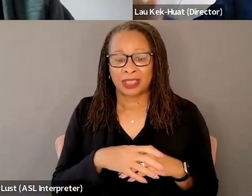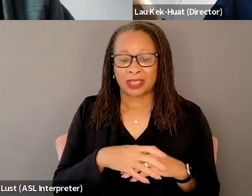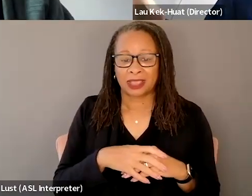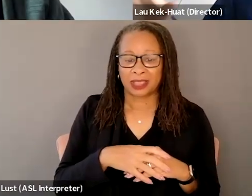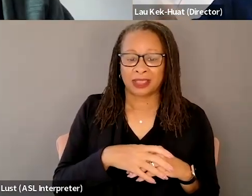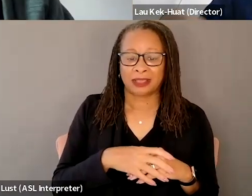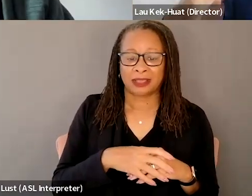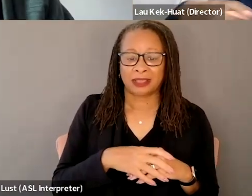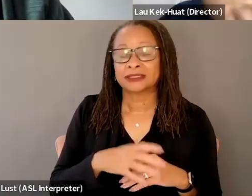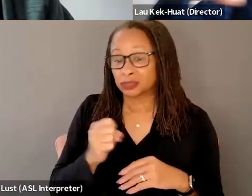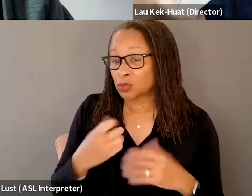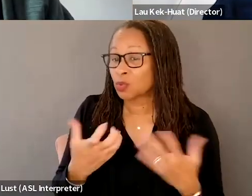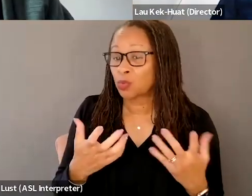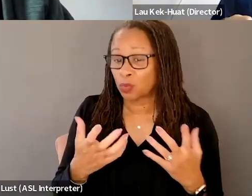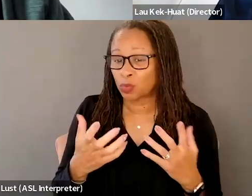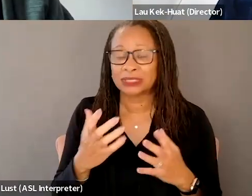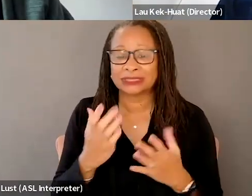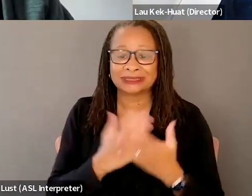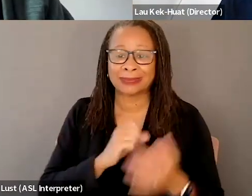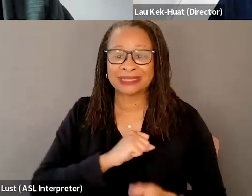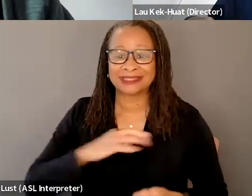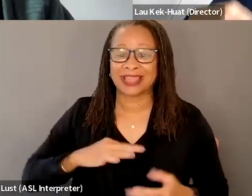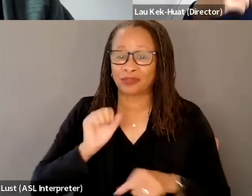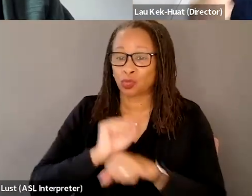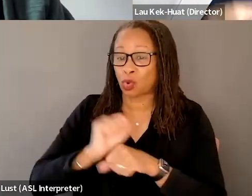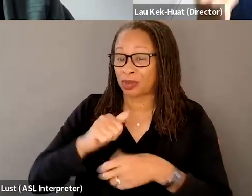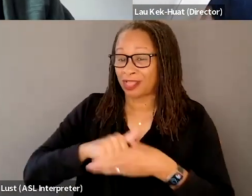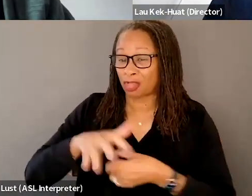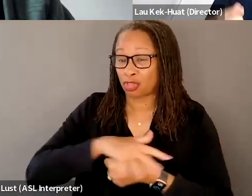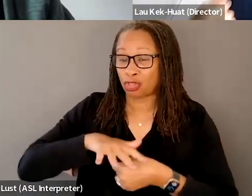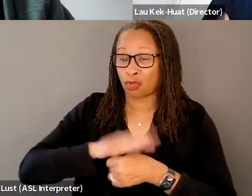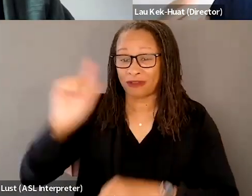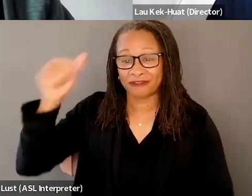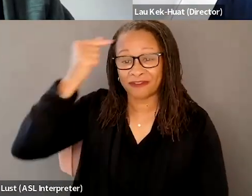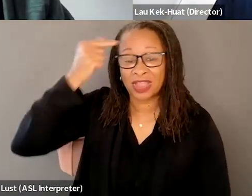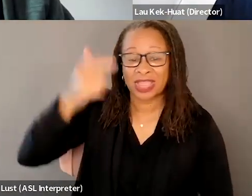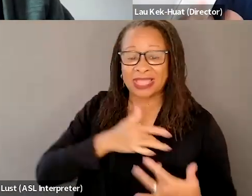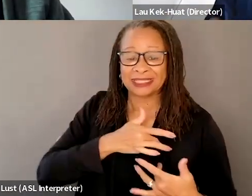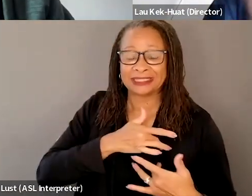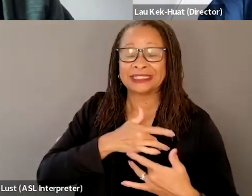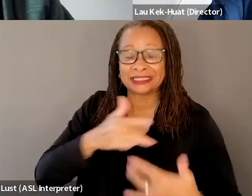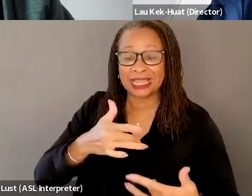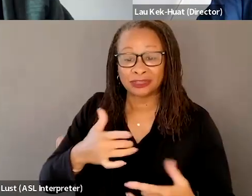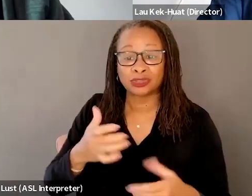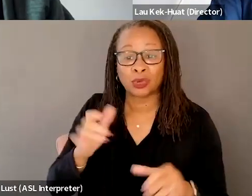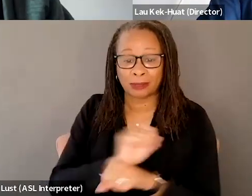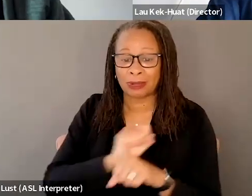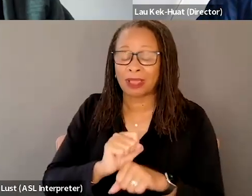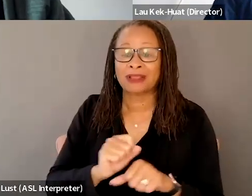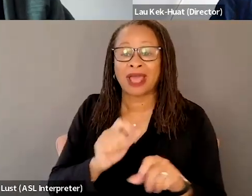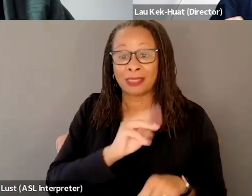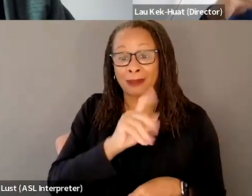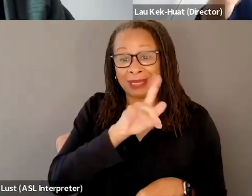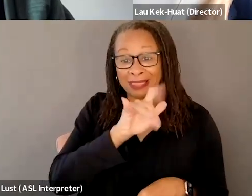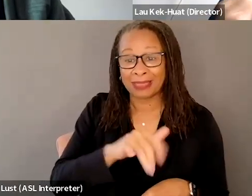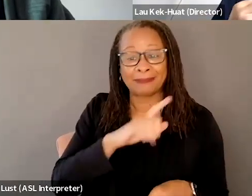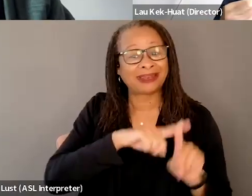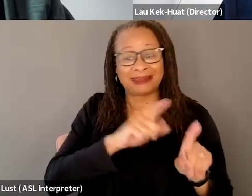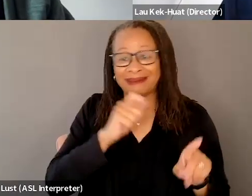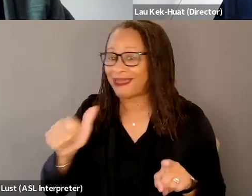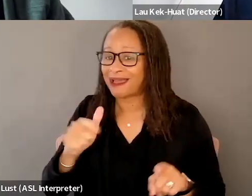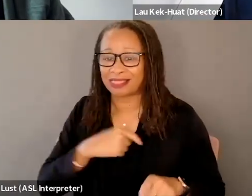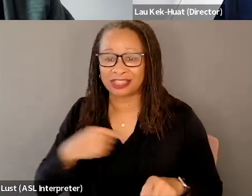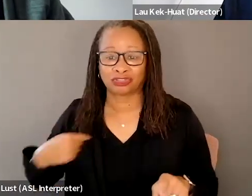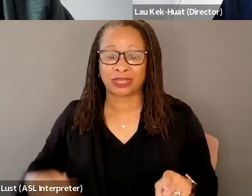administrative staff to work in the local governments. They tend to employ Peranakan. but not the Chinese. Like in